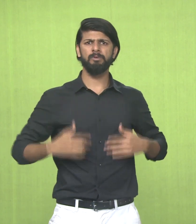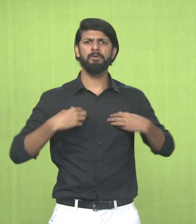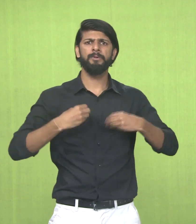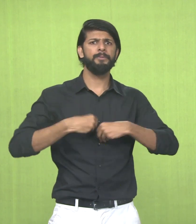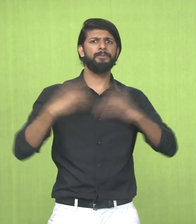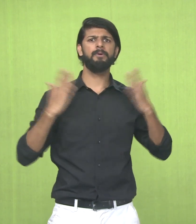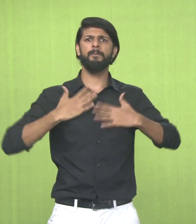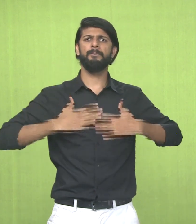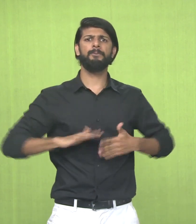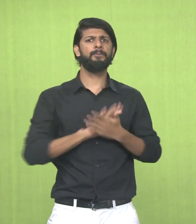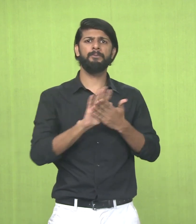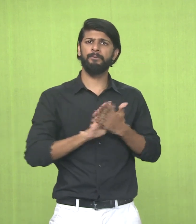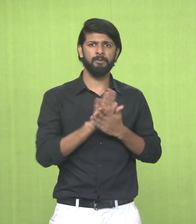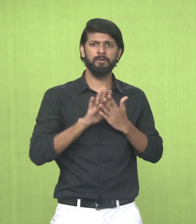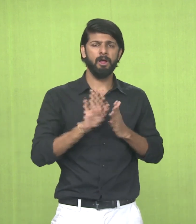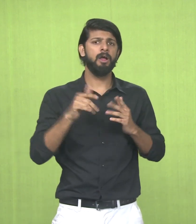The upper body is nude.